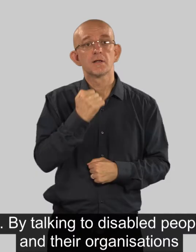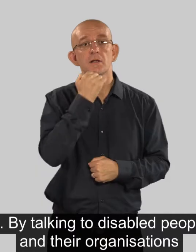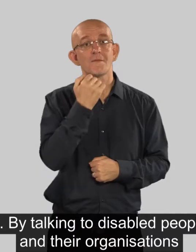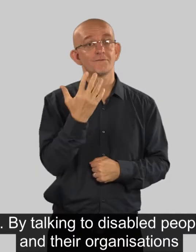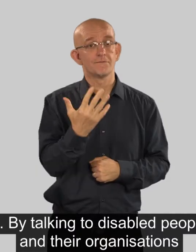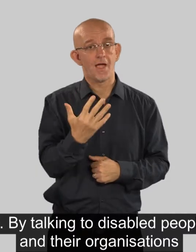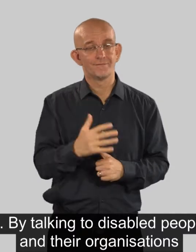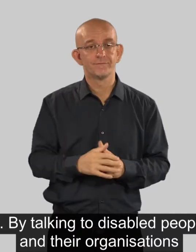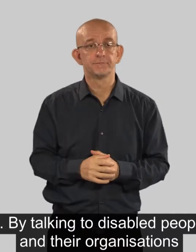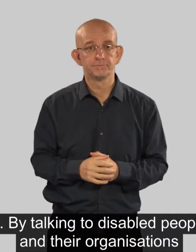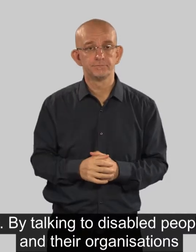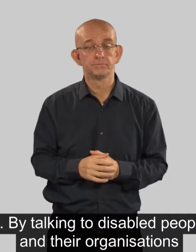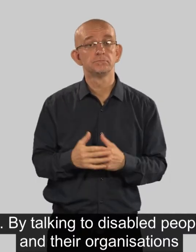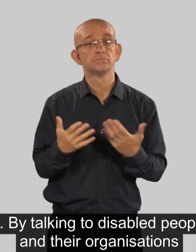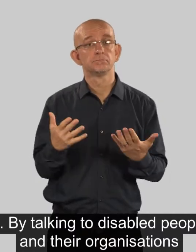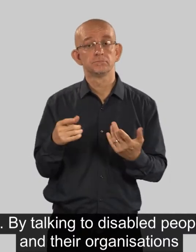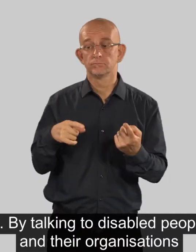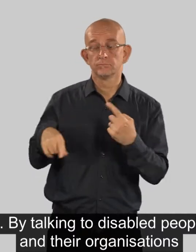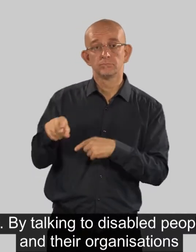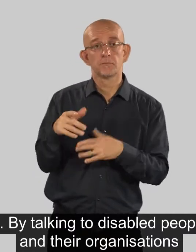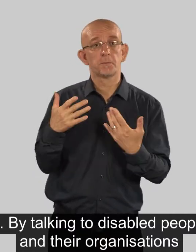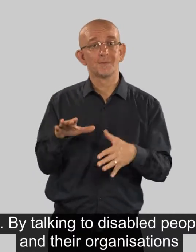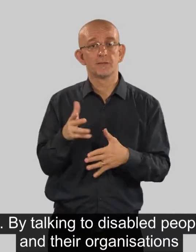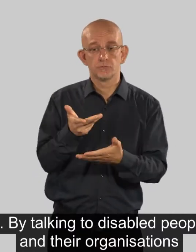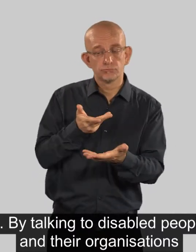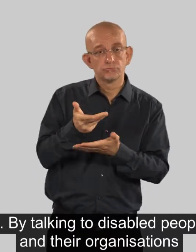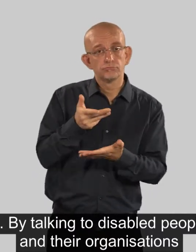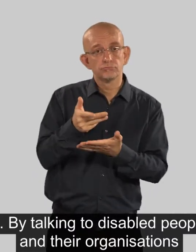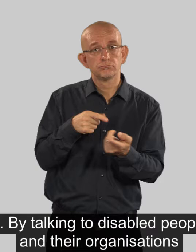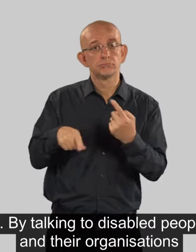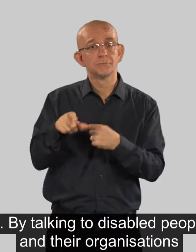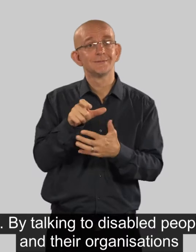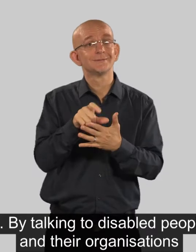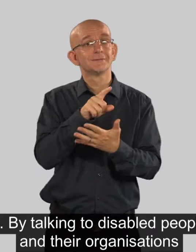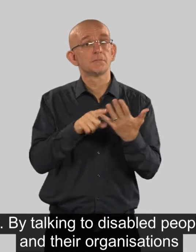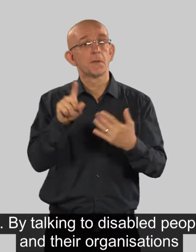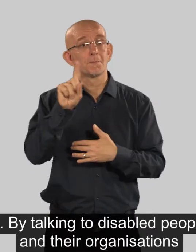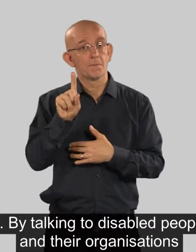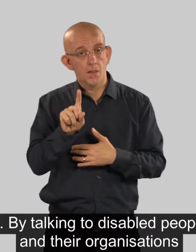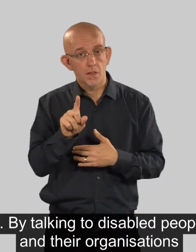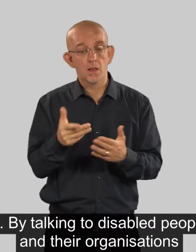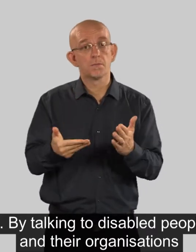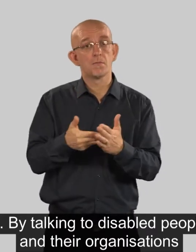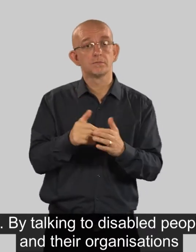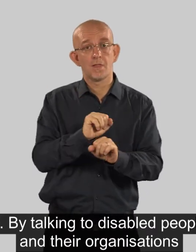5. By talking to disabled people and their organisations,